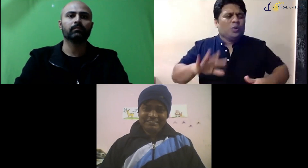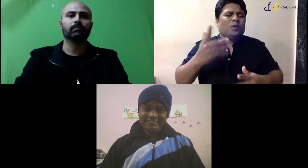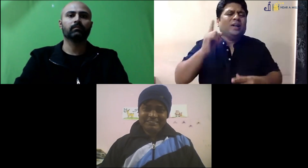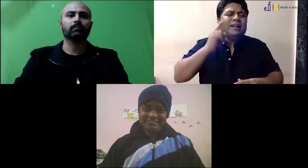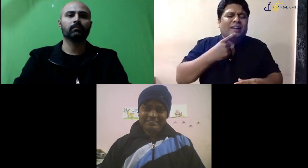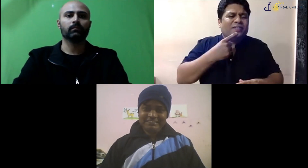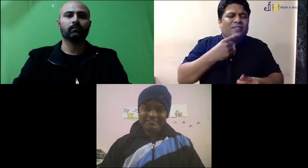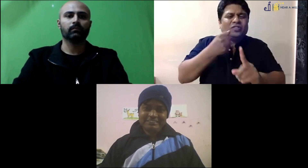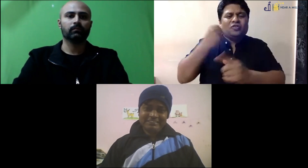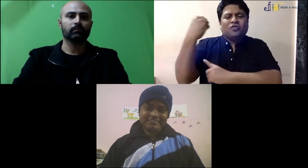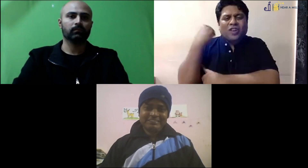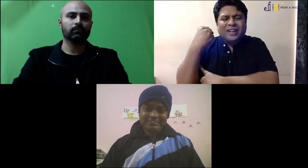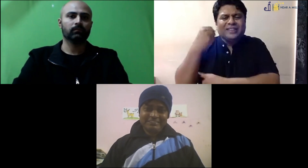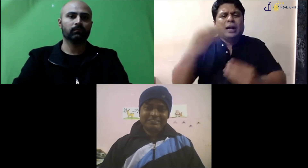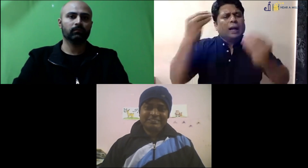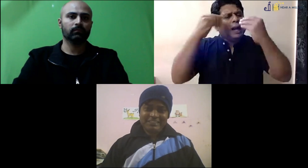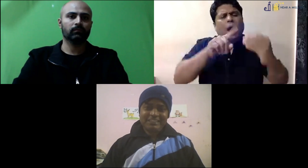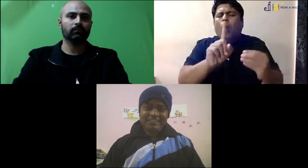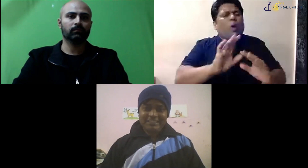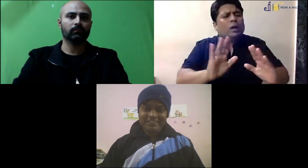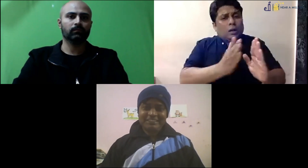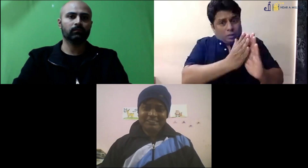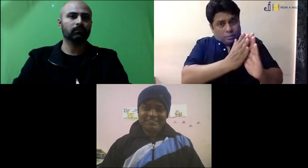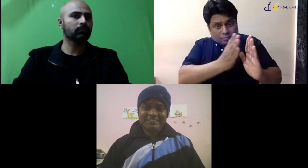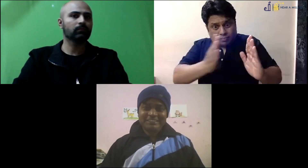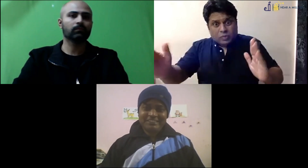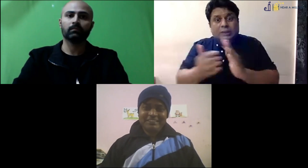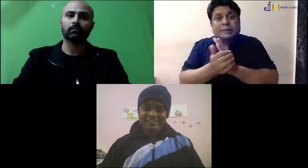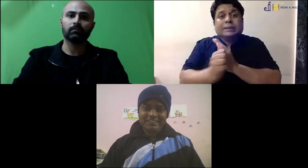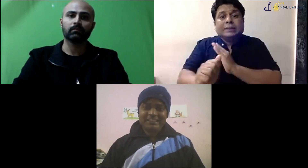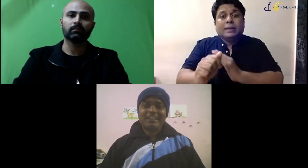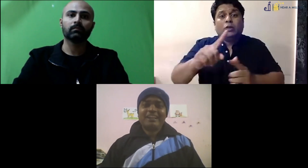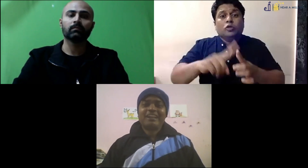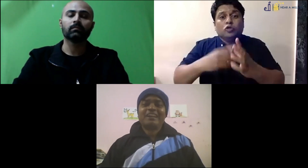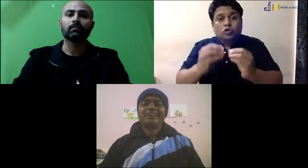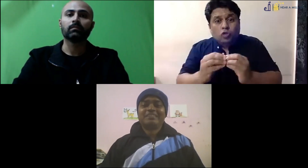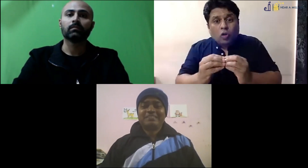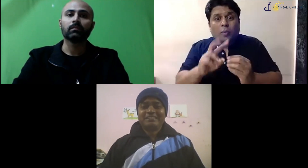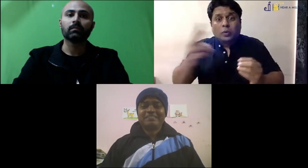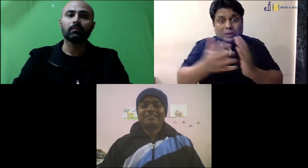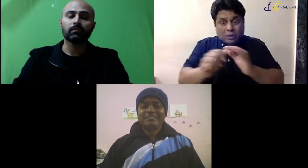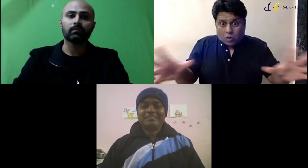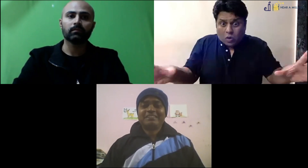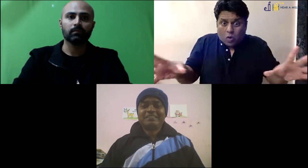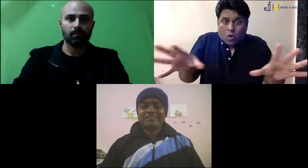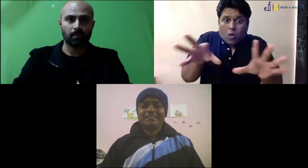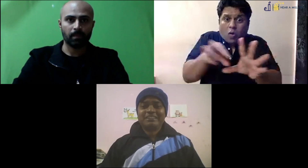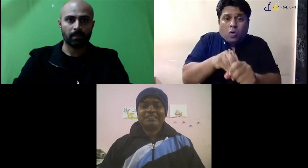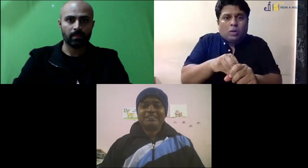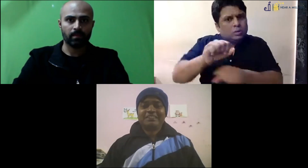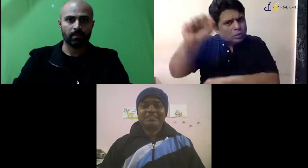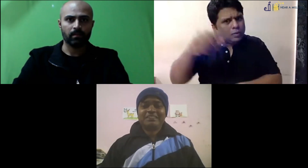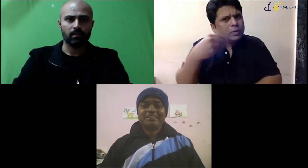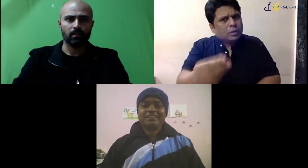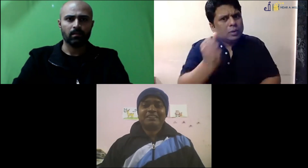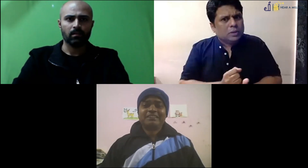sense like your behaviors and your rights and your knowledges and everything. It's also